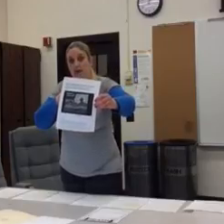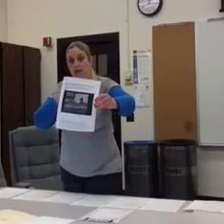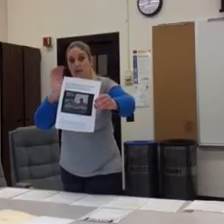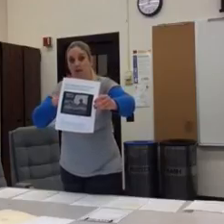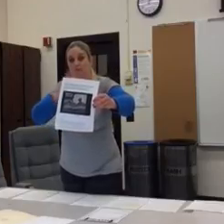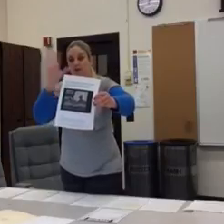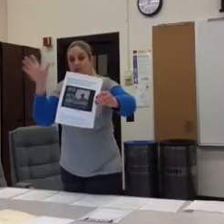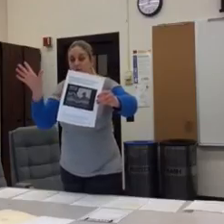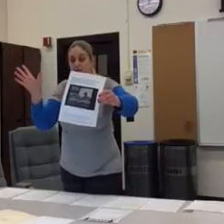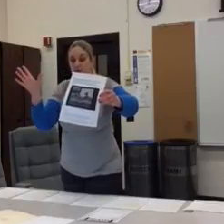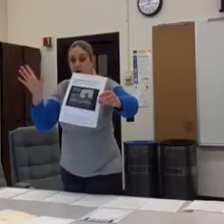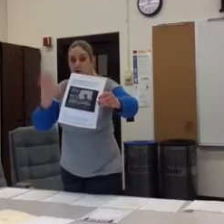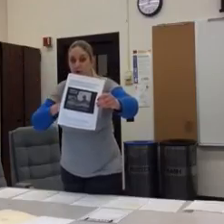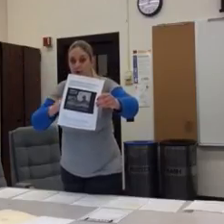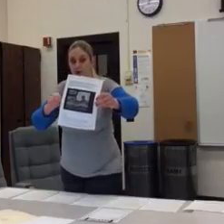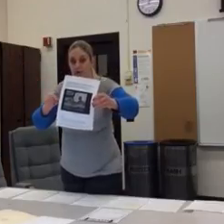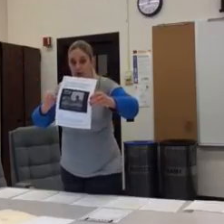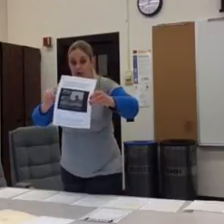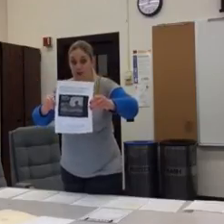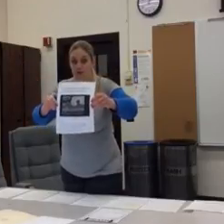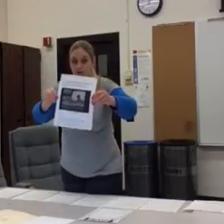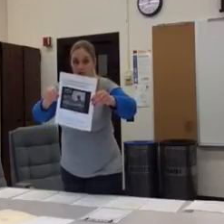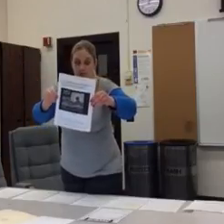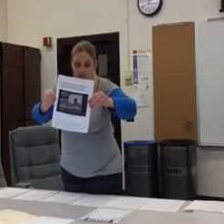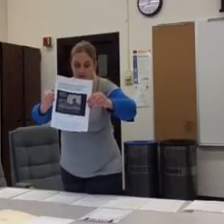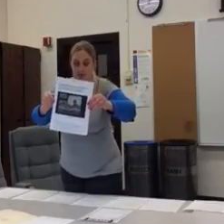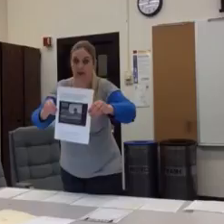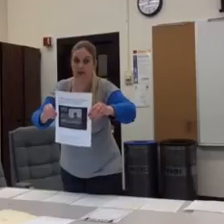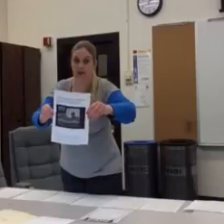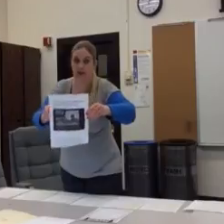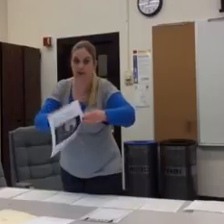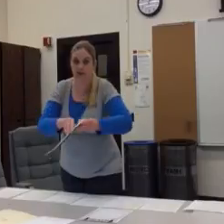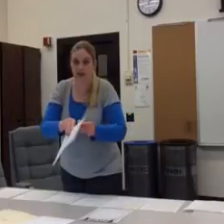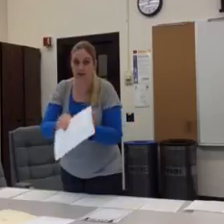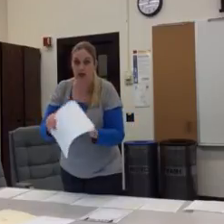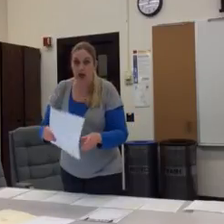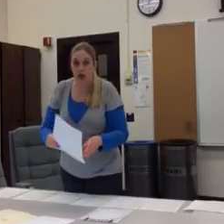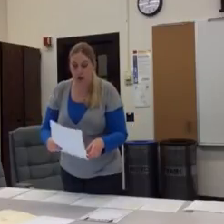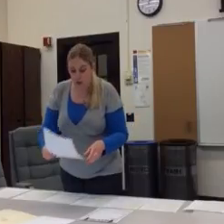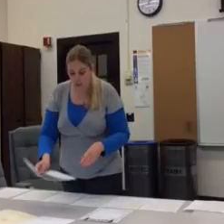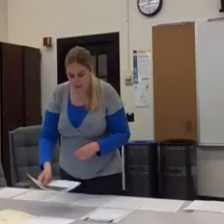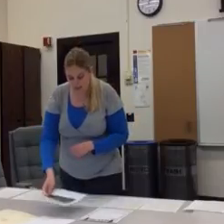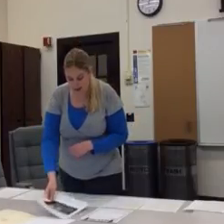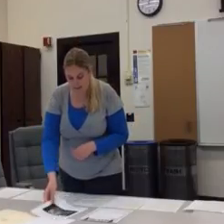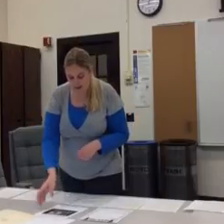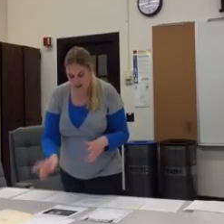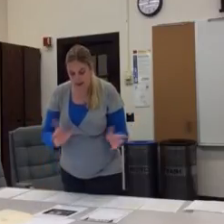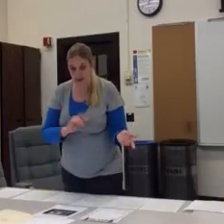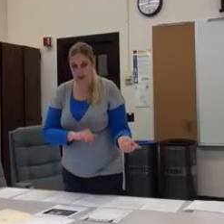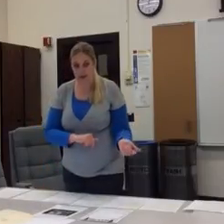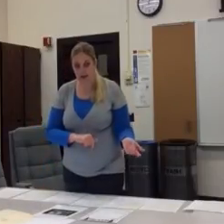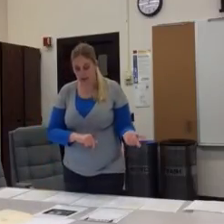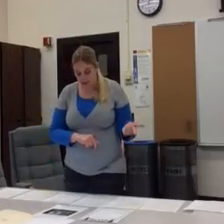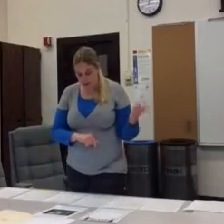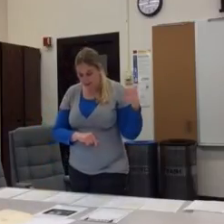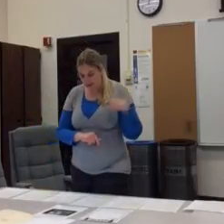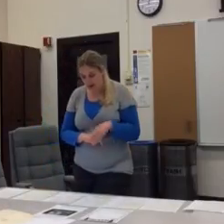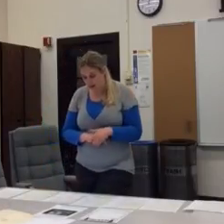able to go to be able to see a whole bunch of different colored versions of him. So make sure you get the site's Chromebook and iPad. You actually need that for day three and